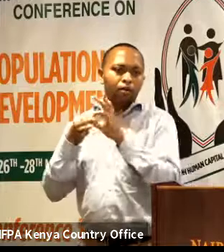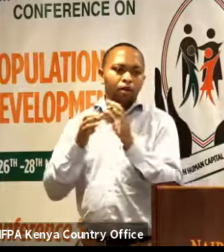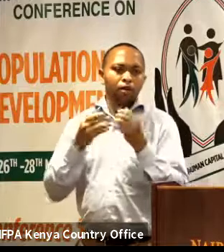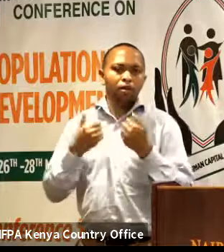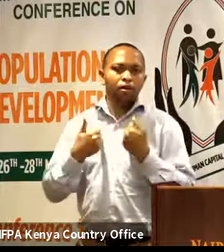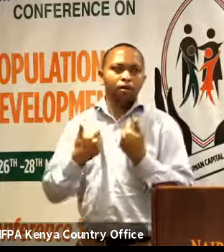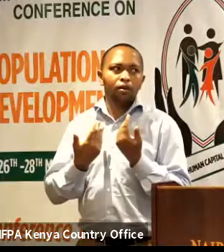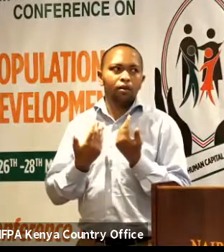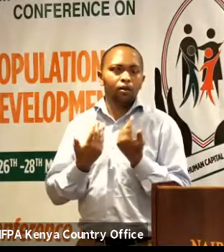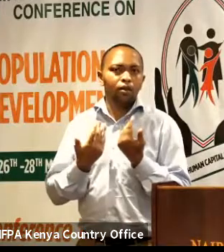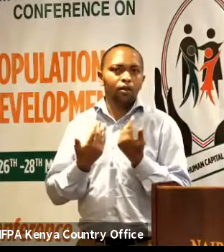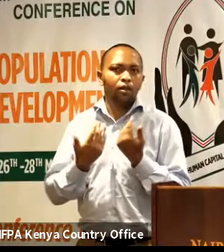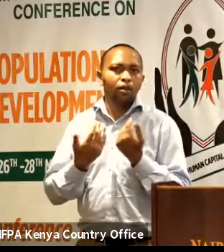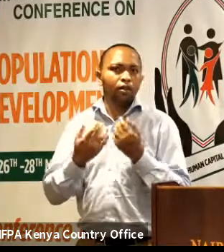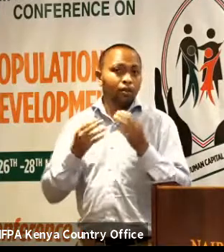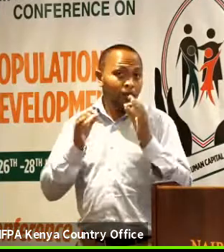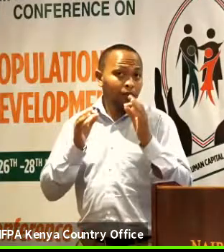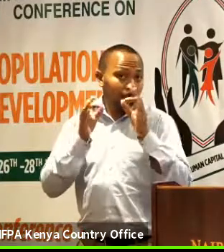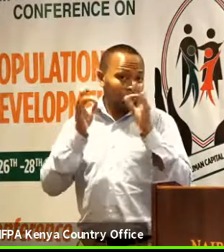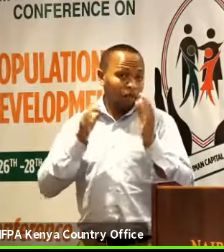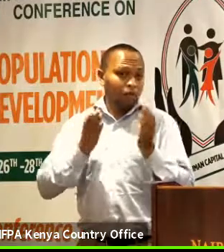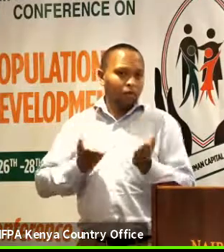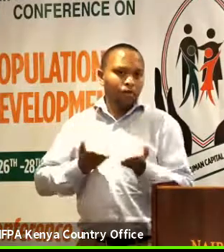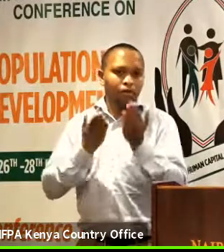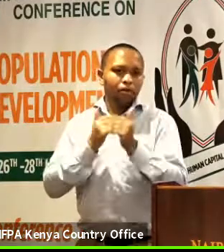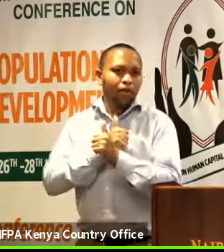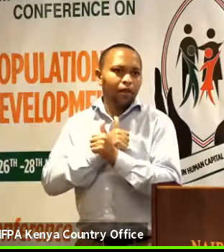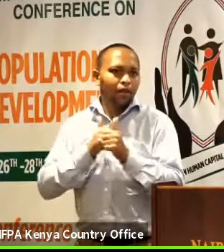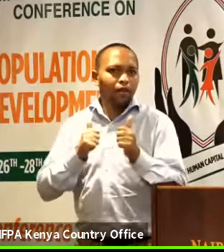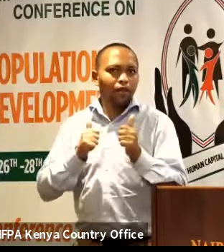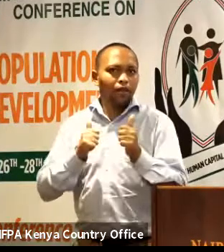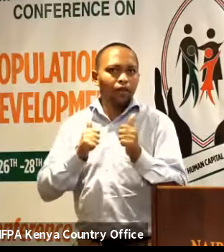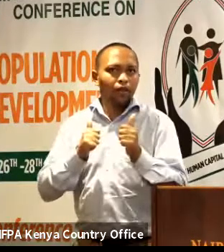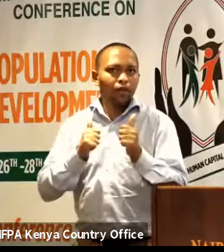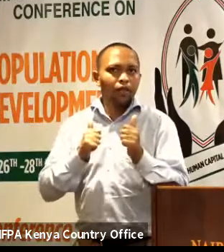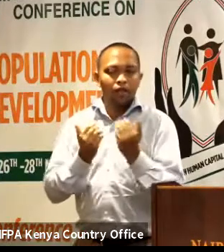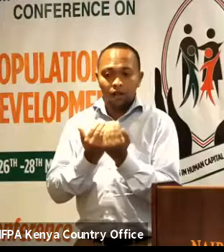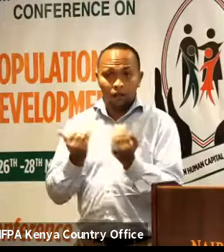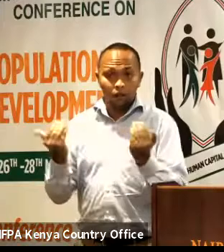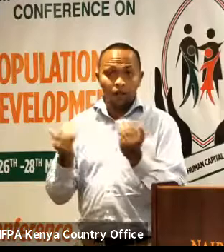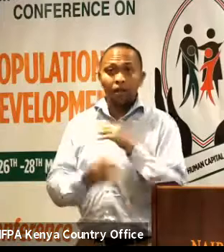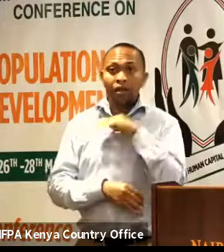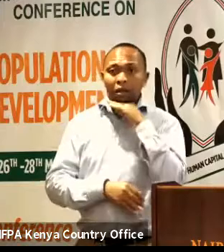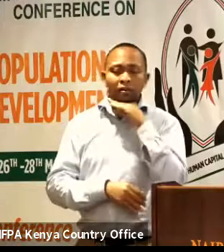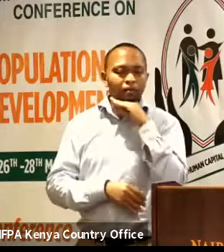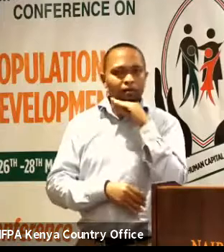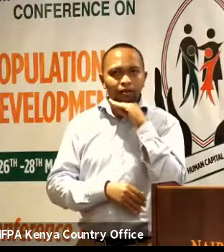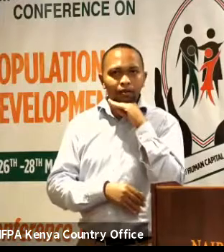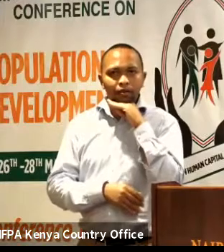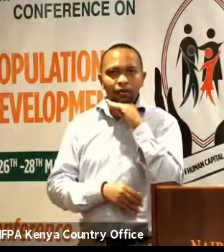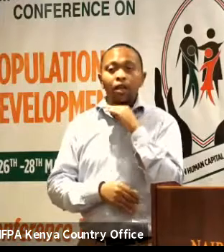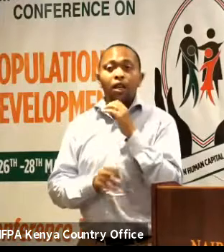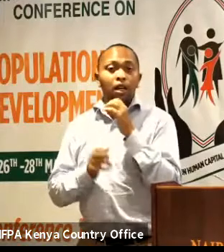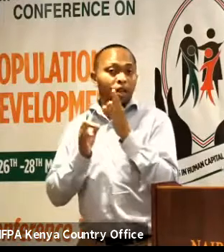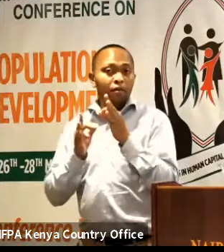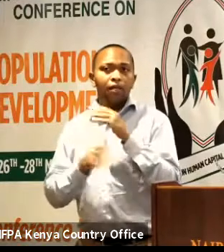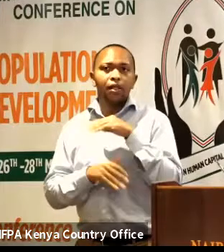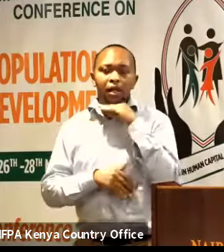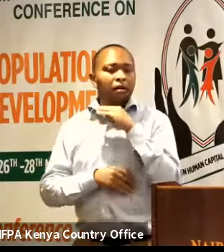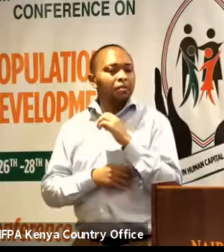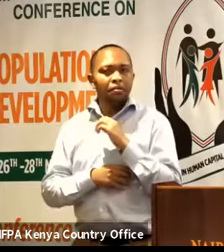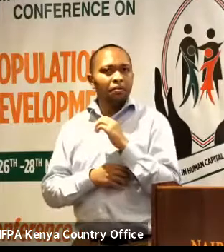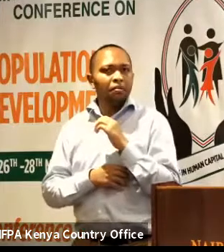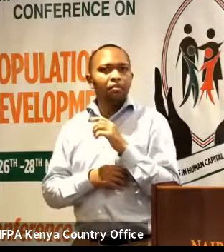so that our children don't die, and when they don't die, then they have good